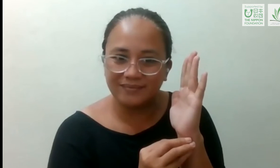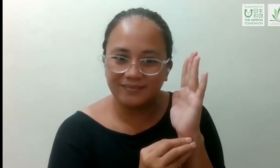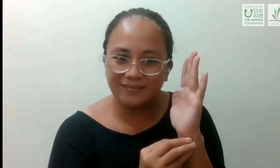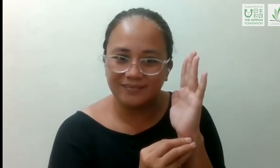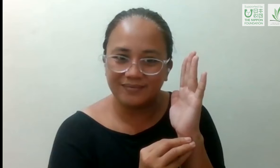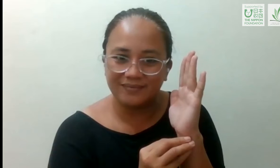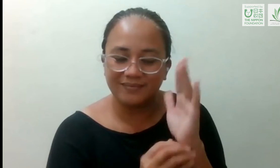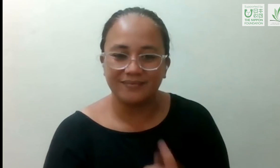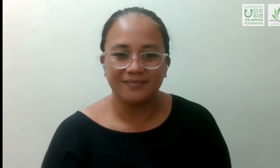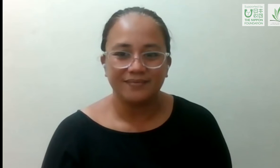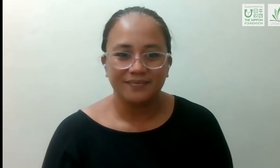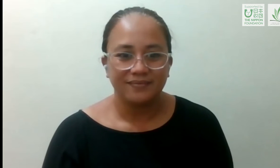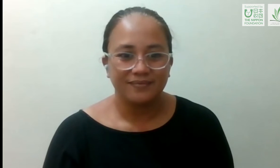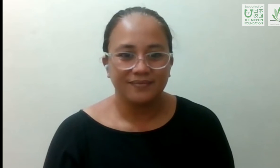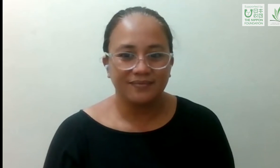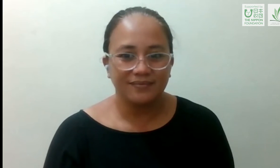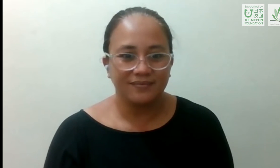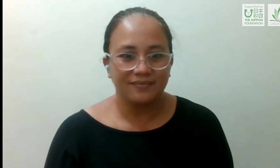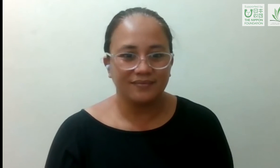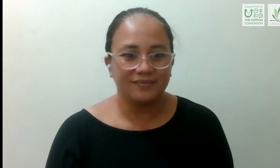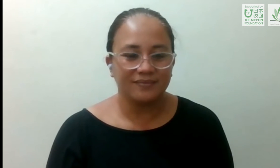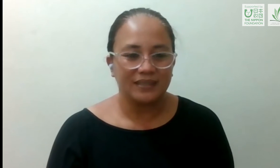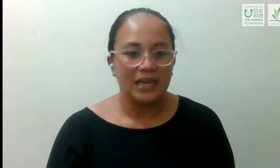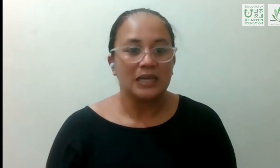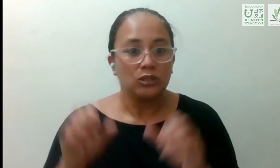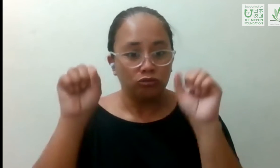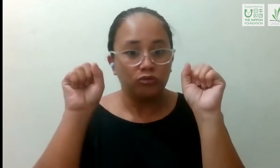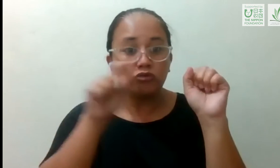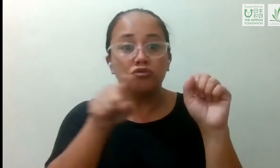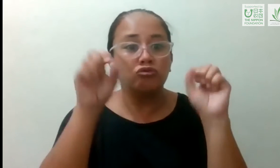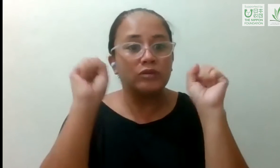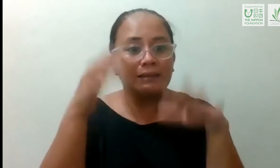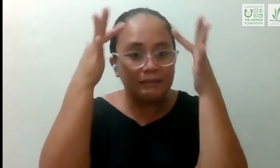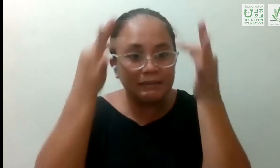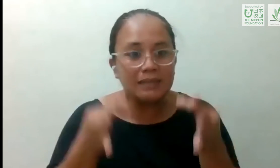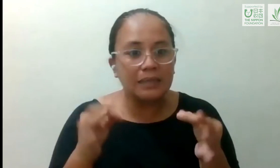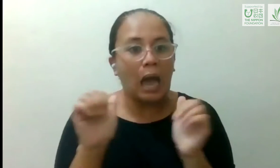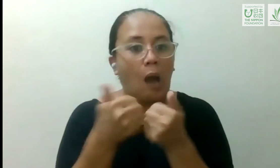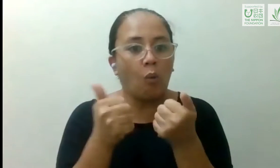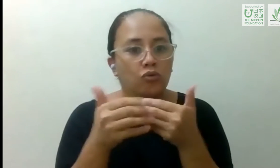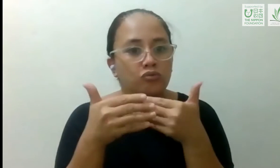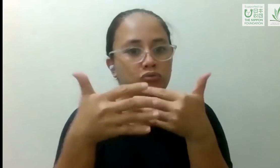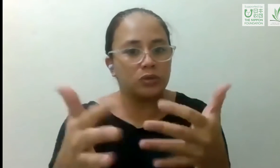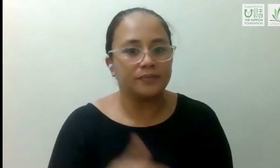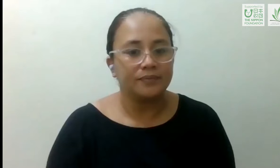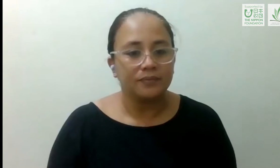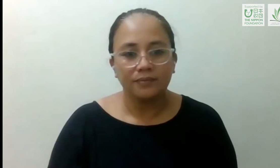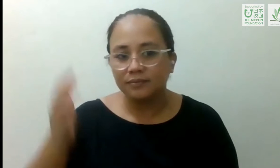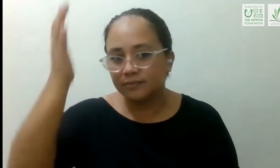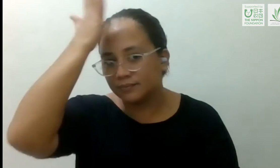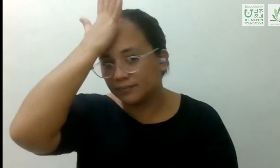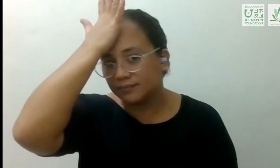Yes, sir. Yeah. So you can decide on how you want to proceed with that. Peeps has his hand